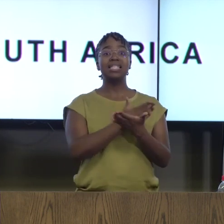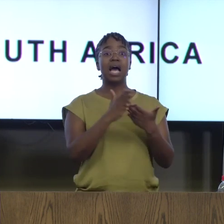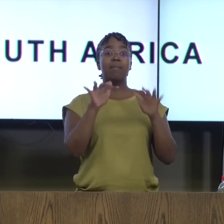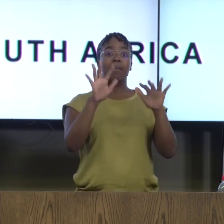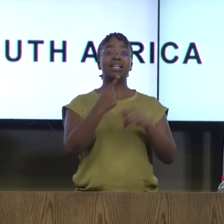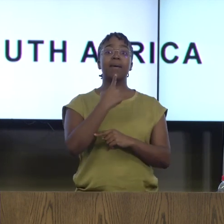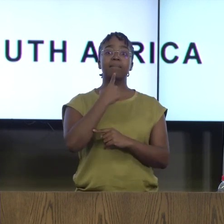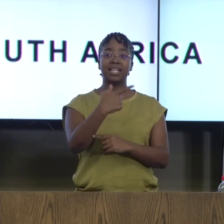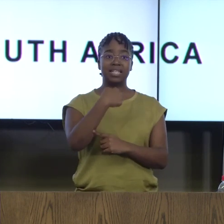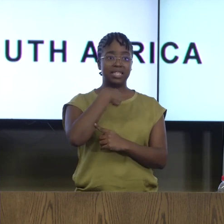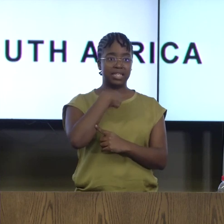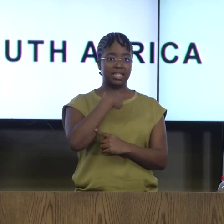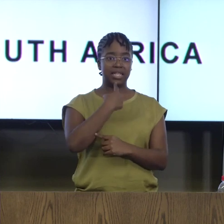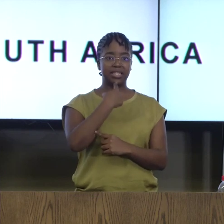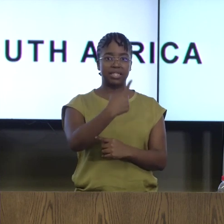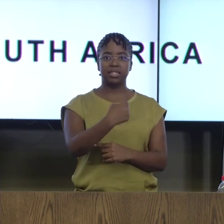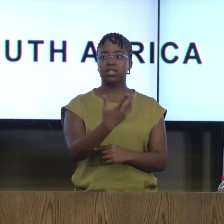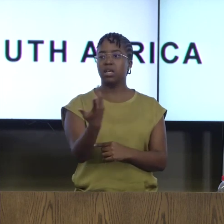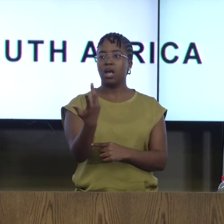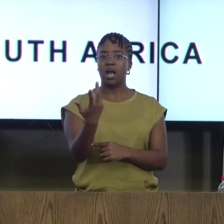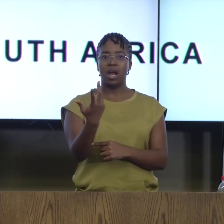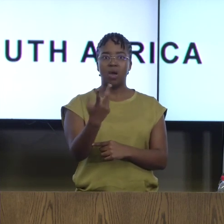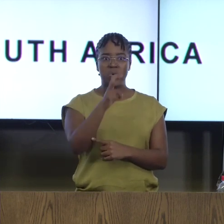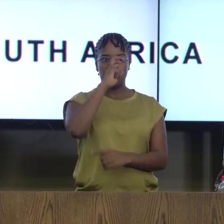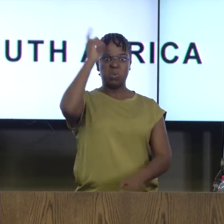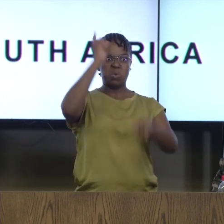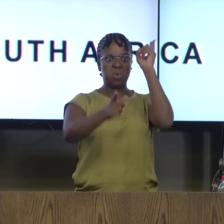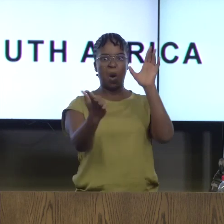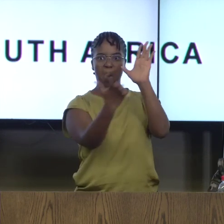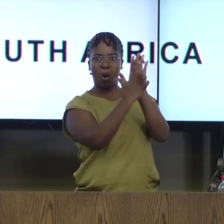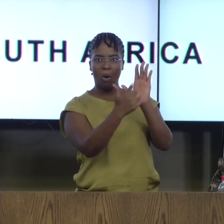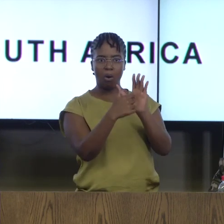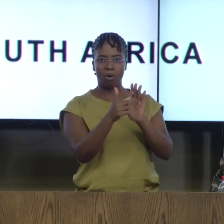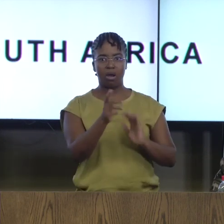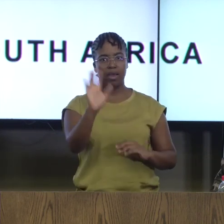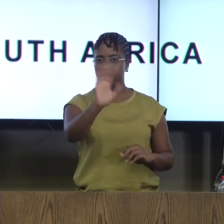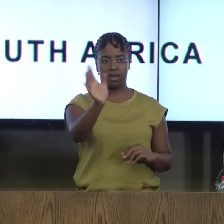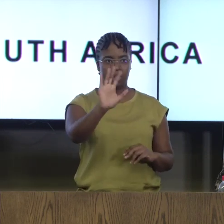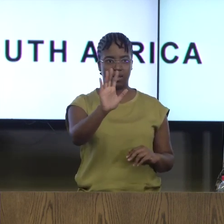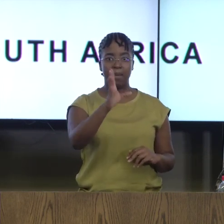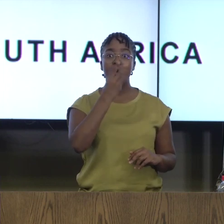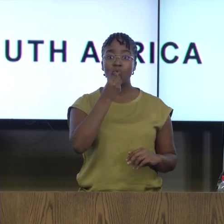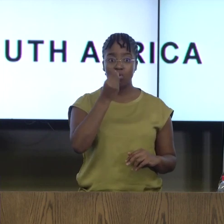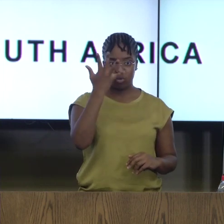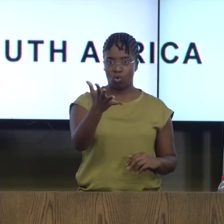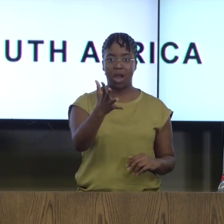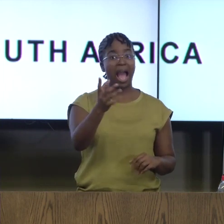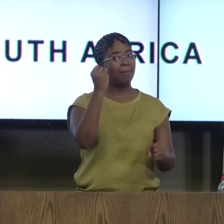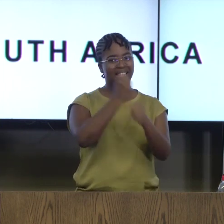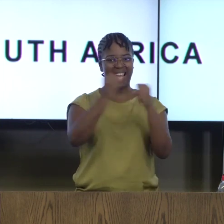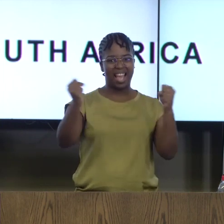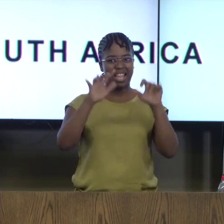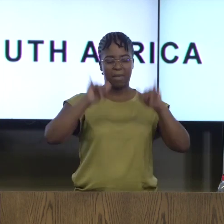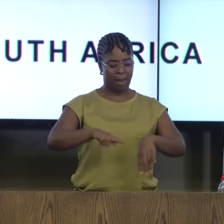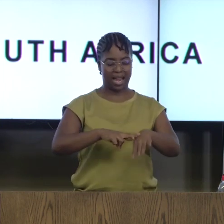sidlulise imithetho which are draconian laws, ngizophinde ngisho futhi ngithi I think labo abakhuluma lokho azange ke bahlale